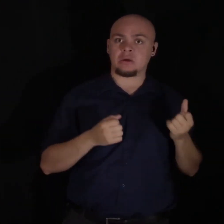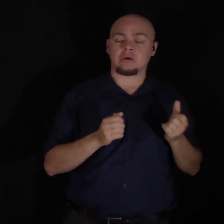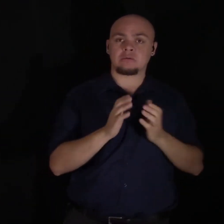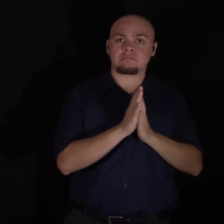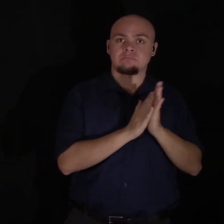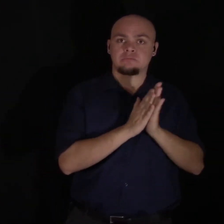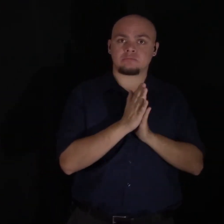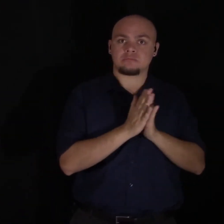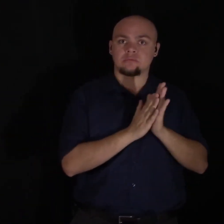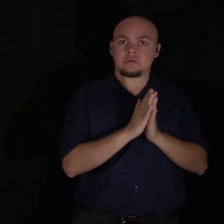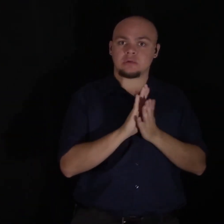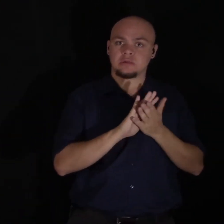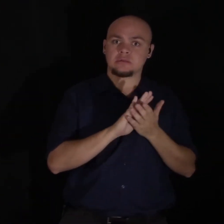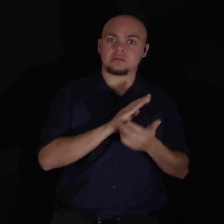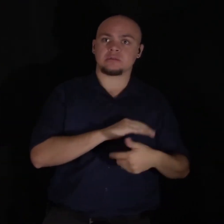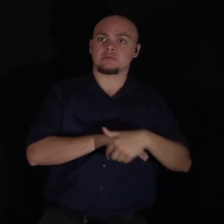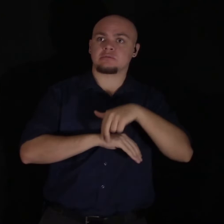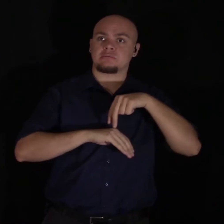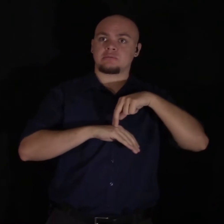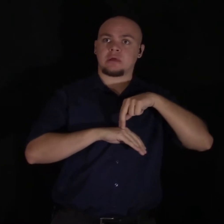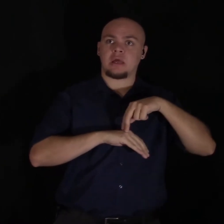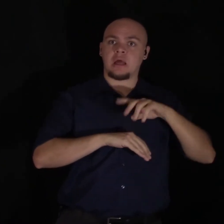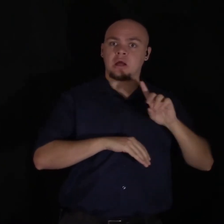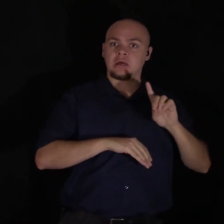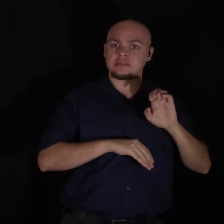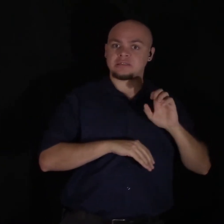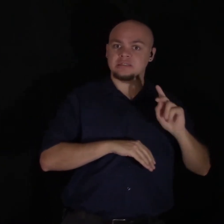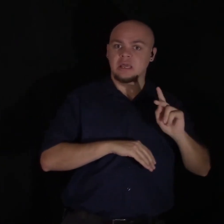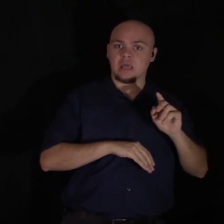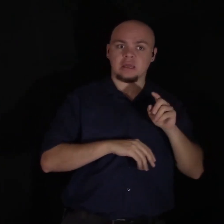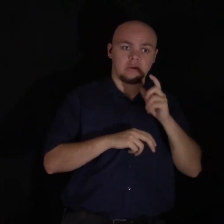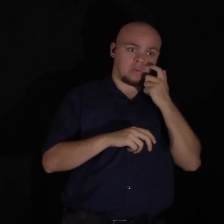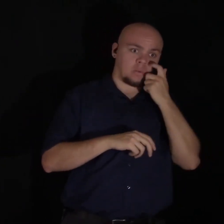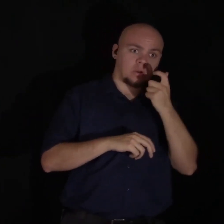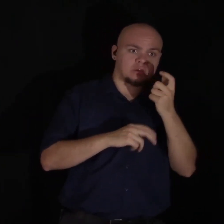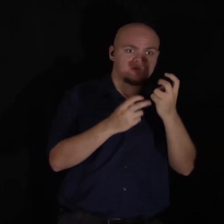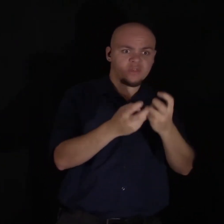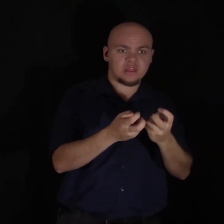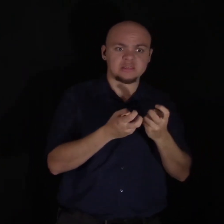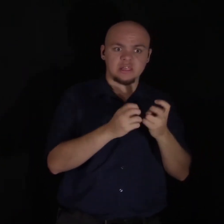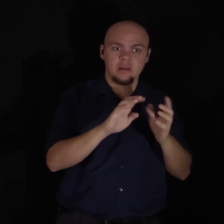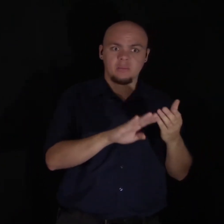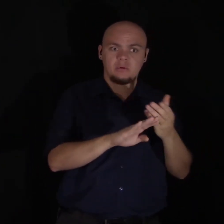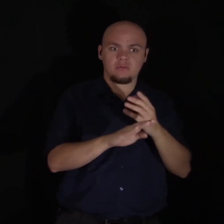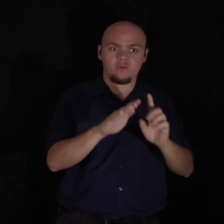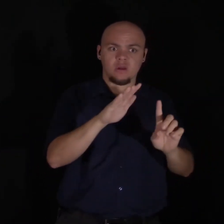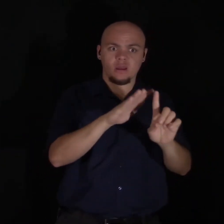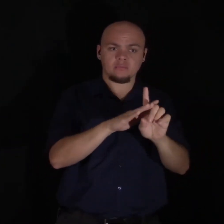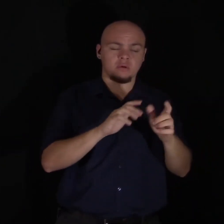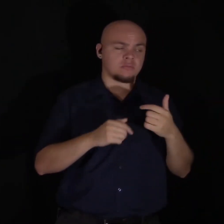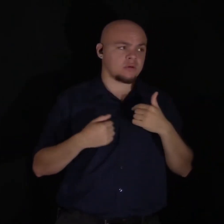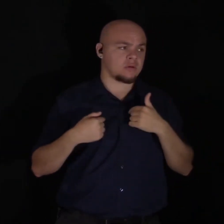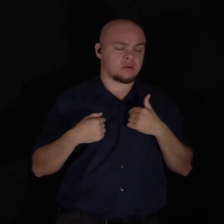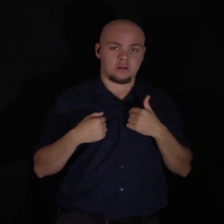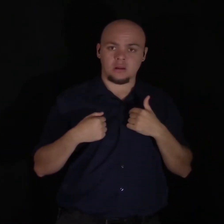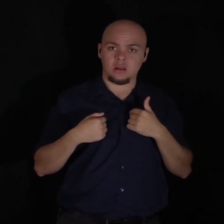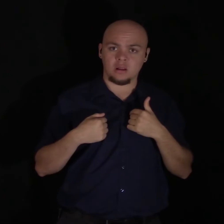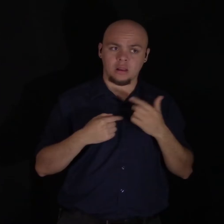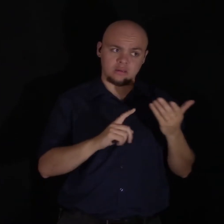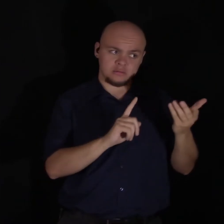upon deck, to watch for the sledge which had before appeared. But I have persuaded him to remain